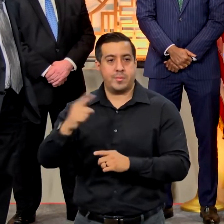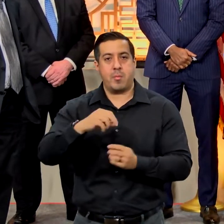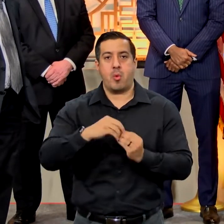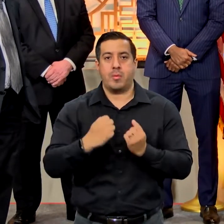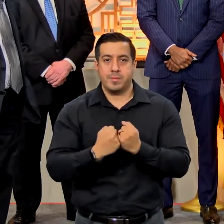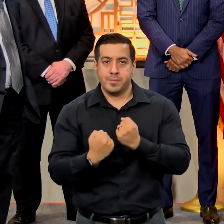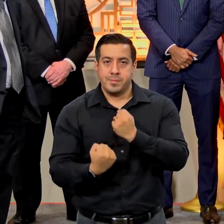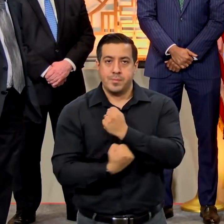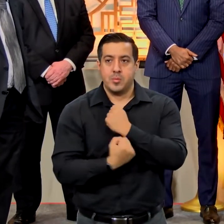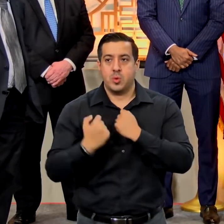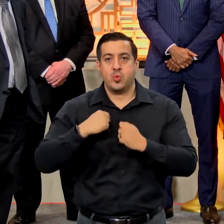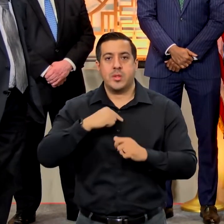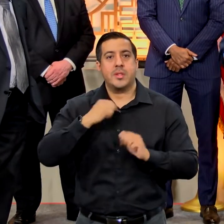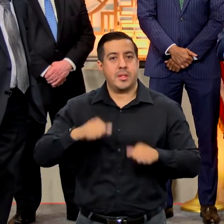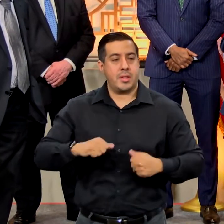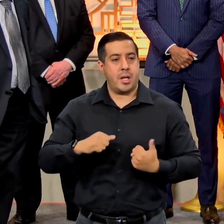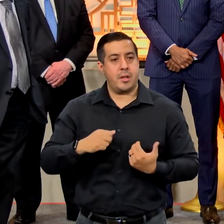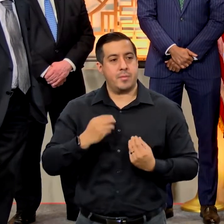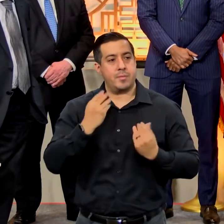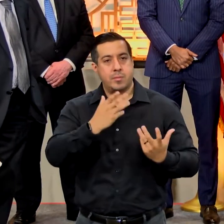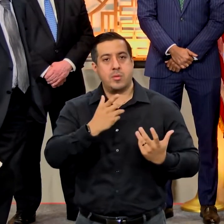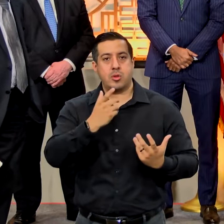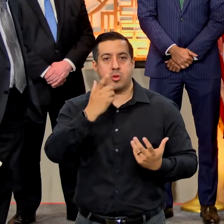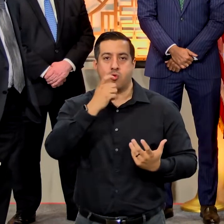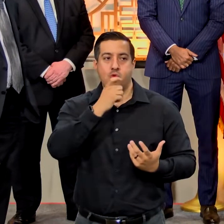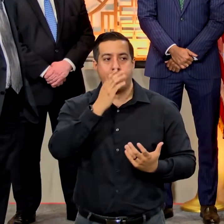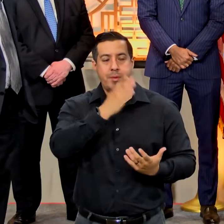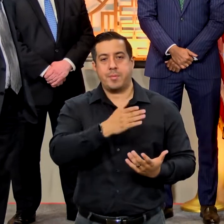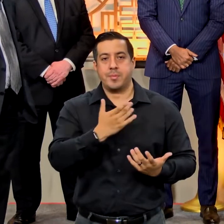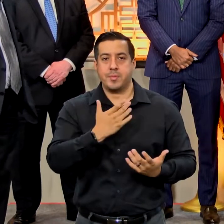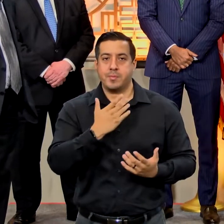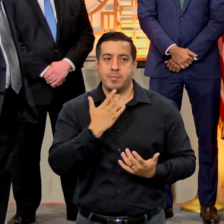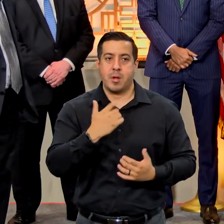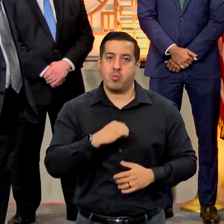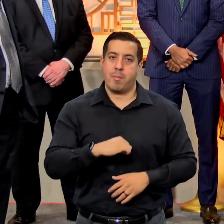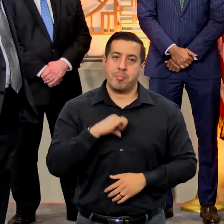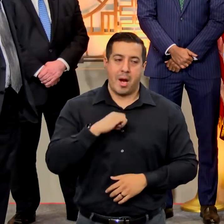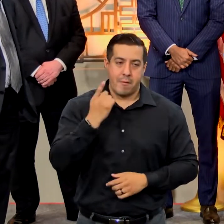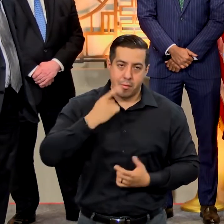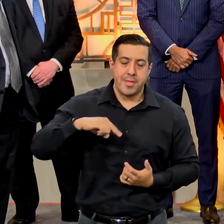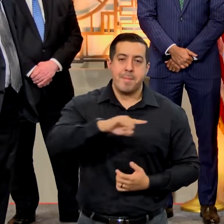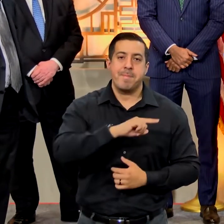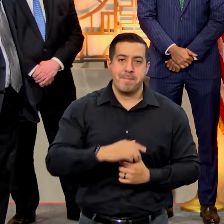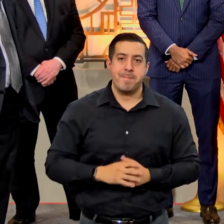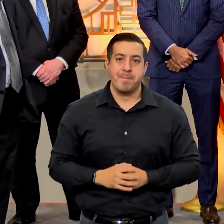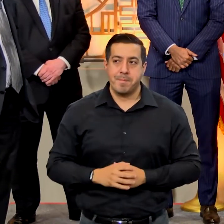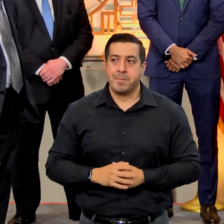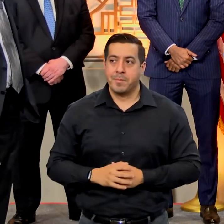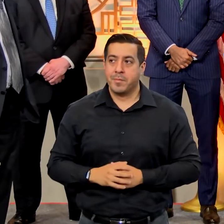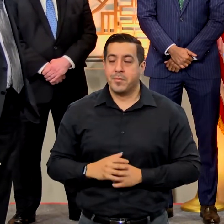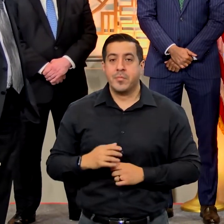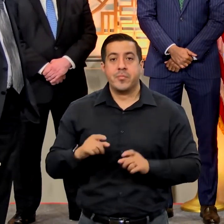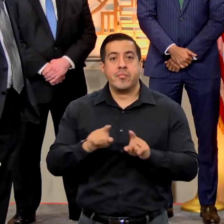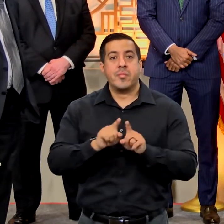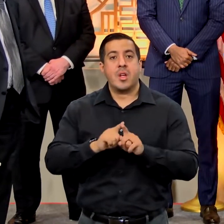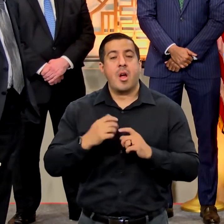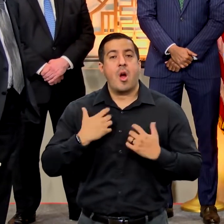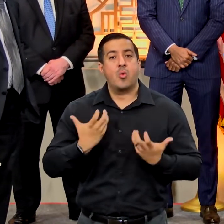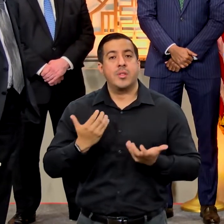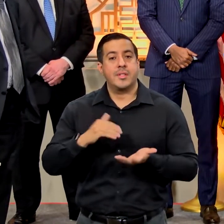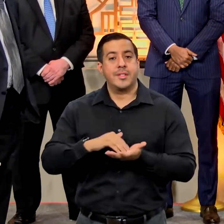pedestal where we can all salute them and acknowledge them. And so I'm very proud, and I, again, want to say